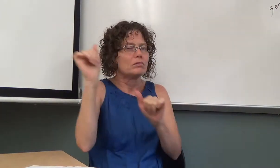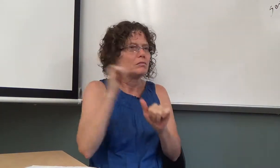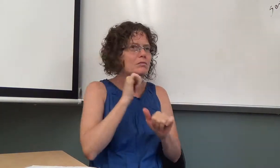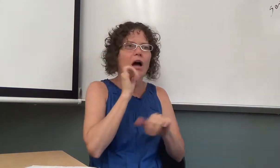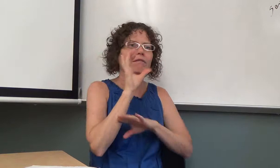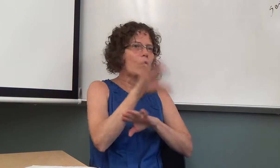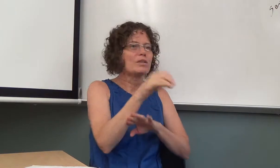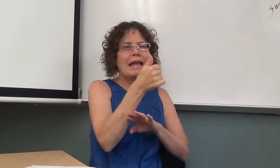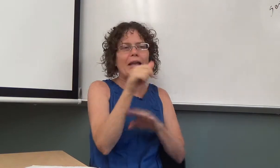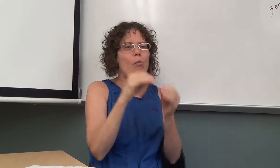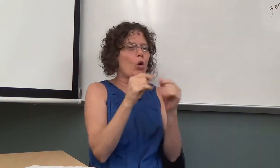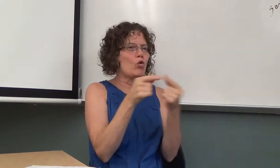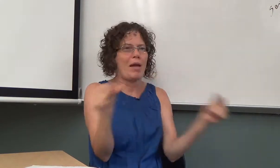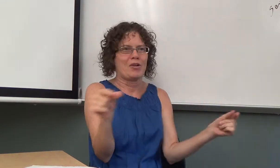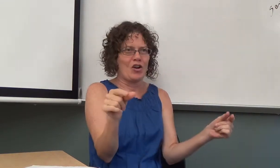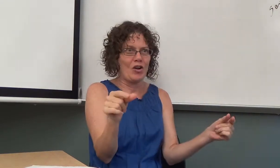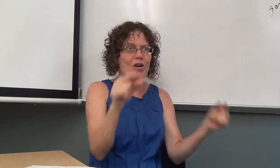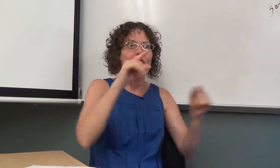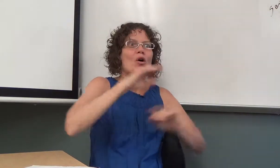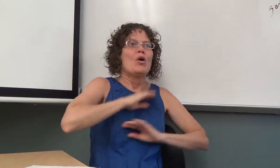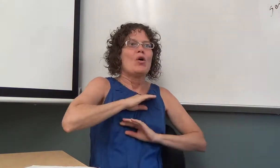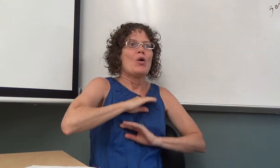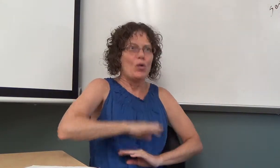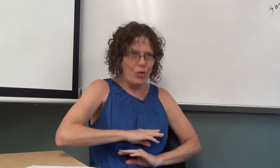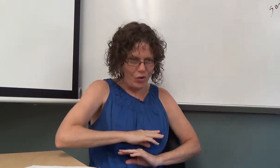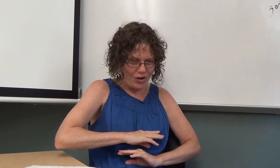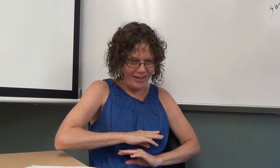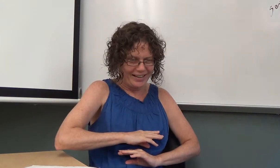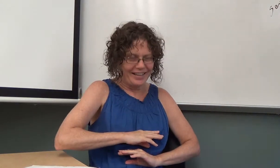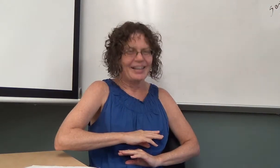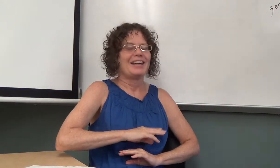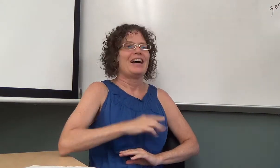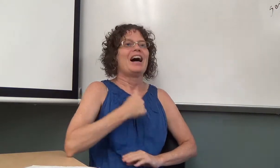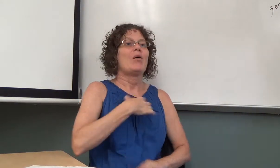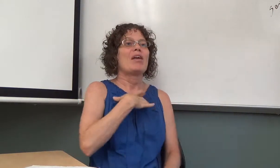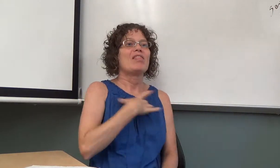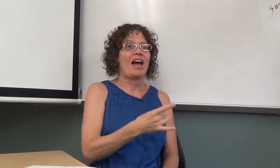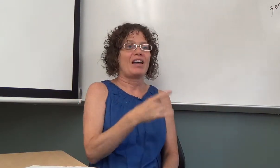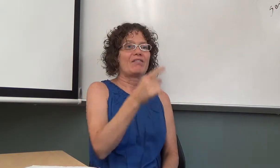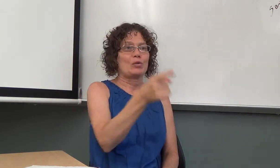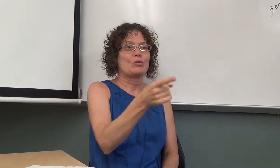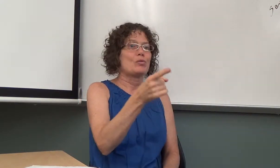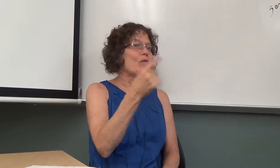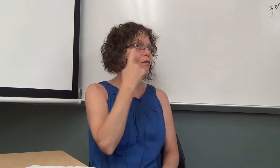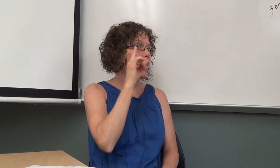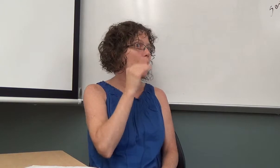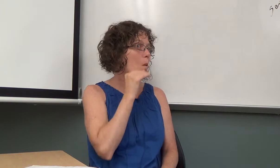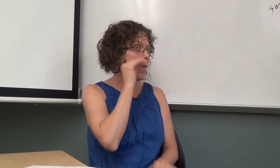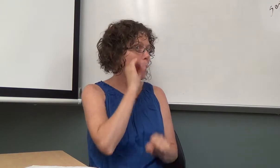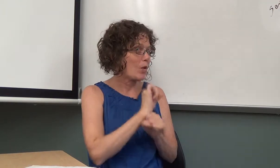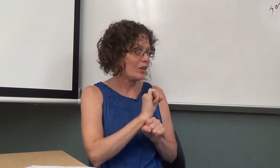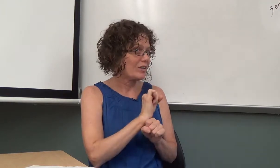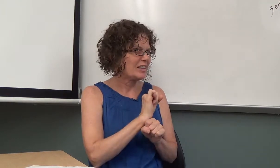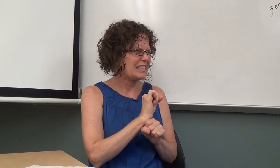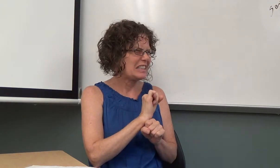for the minute. Okay? I would like for you guys as homework. Oh, there's that homework word. Darn